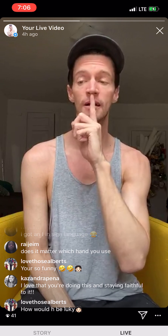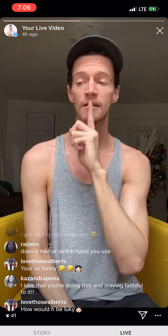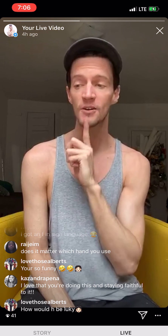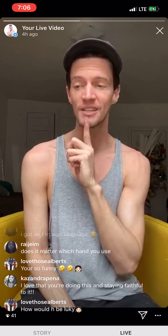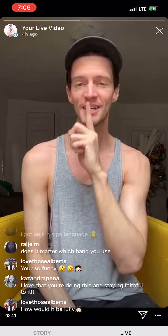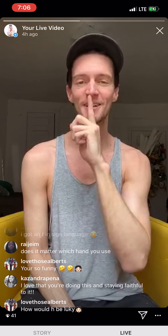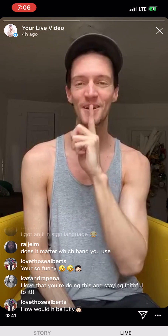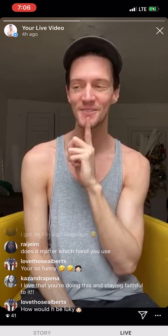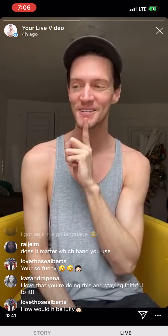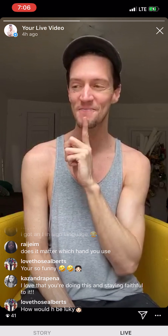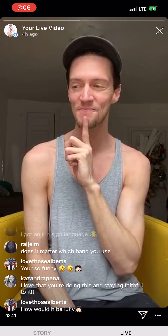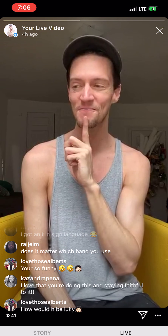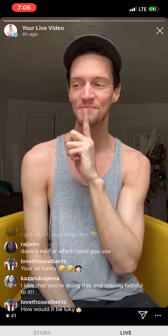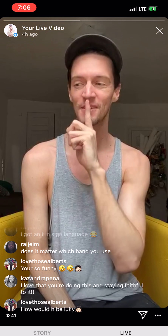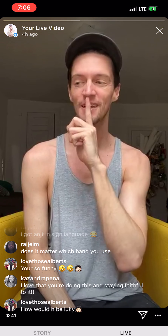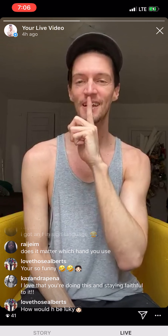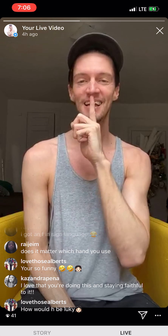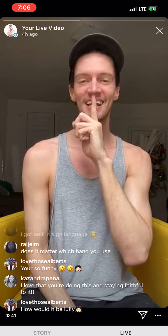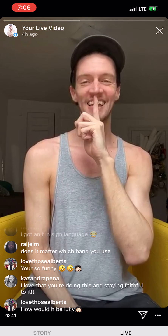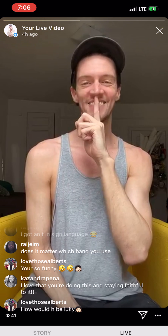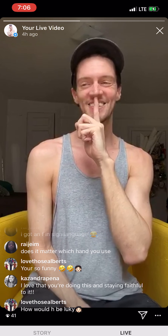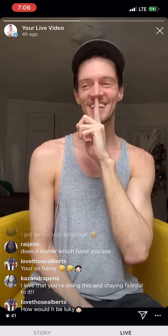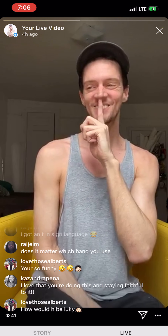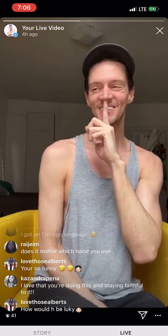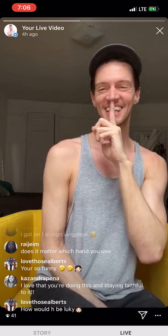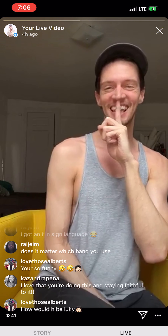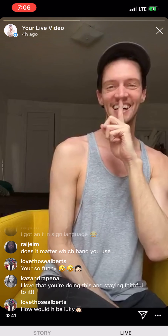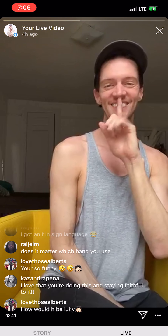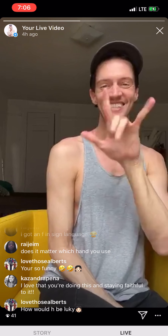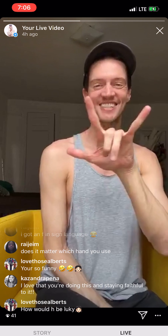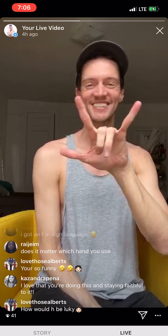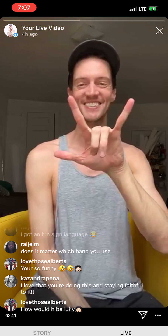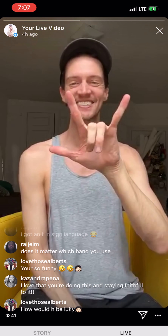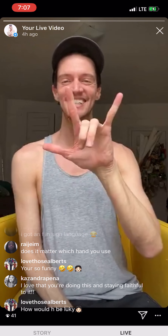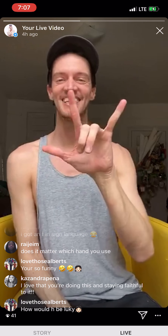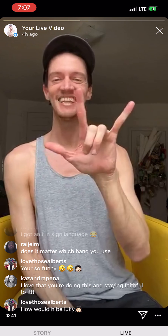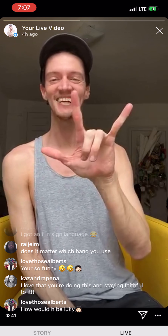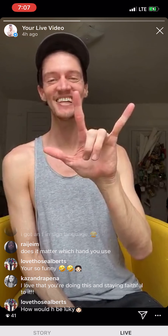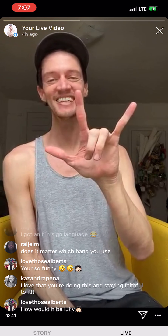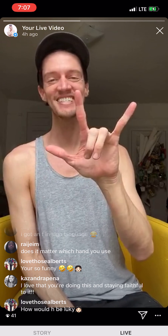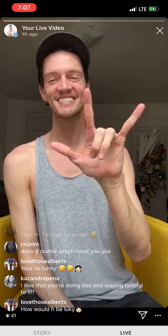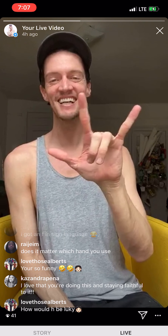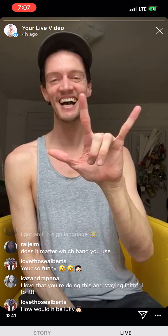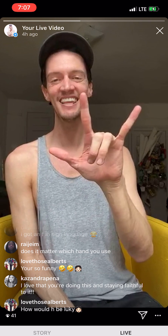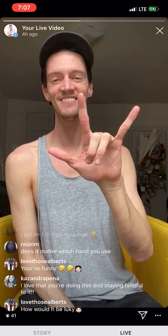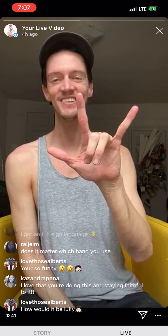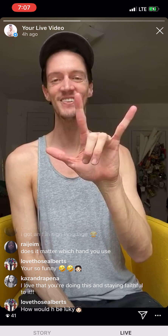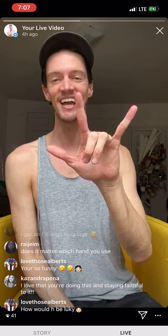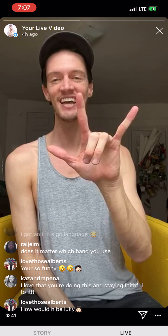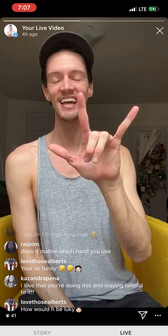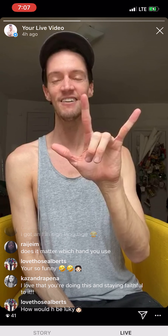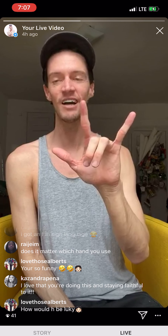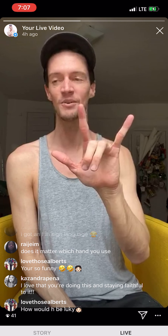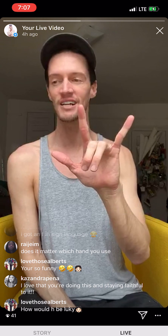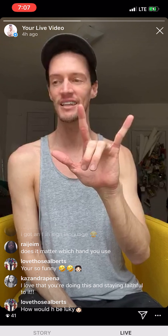Lonely. Lonesome. If someone loves you. They go like this. I love you. And I was taught that